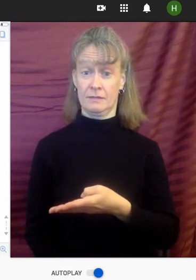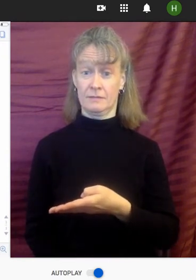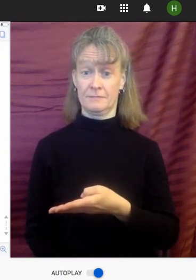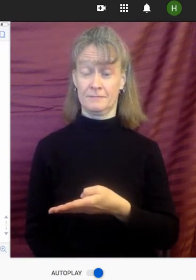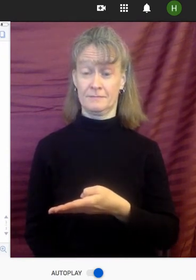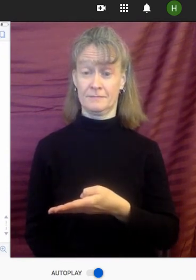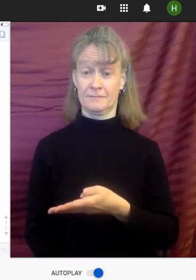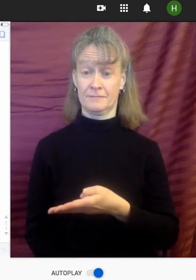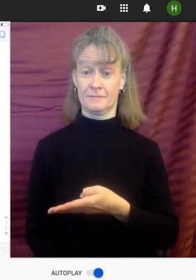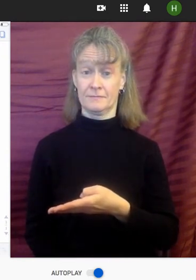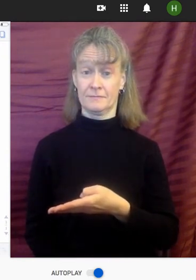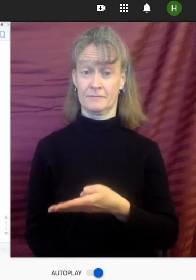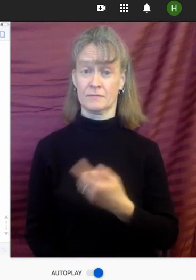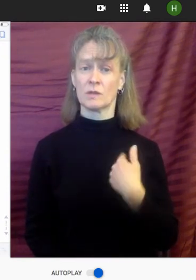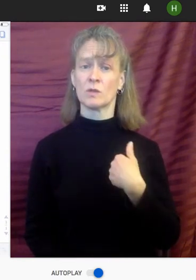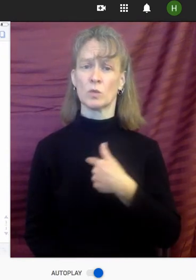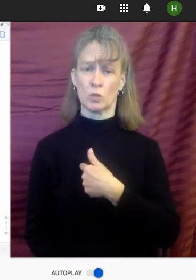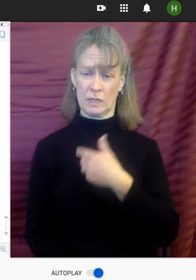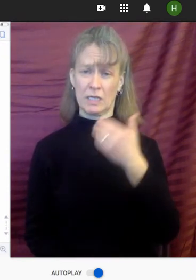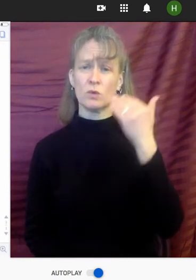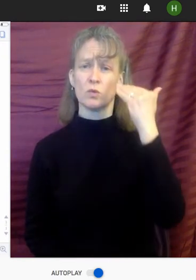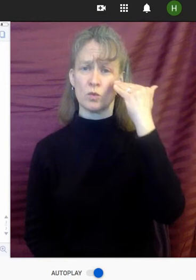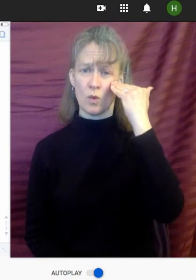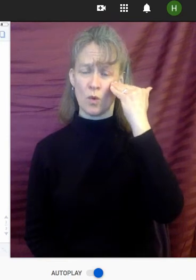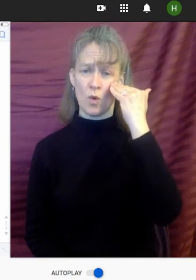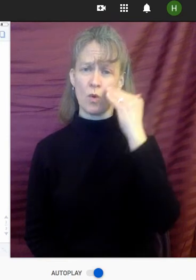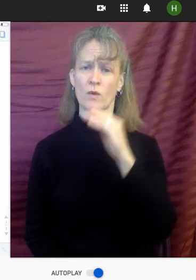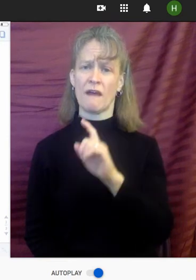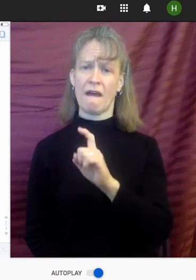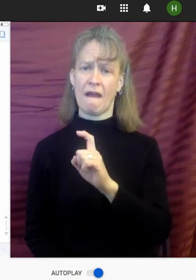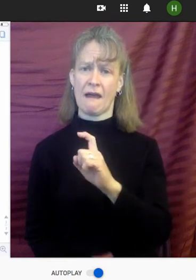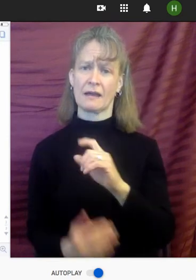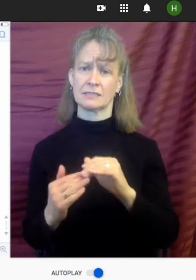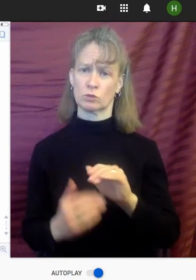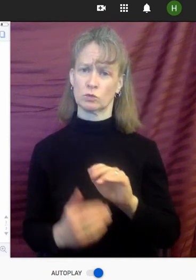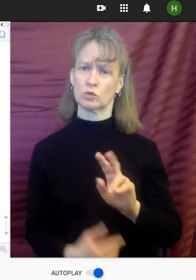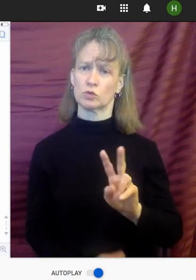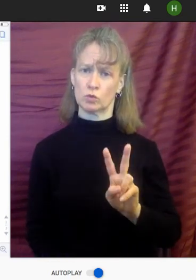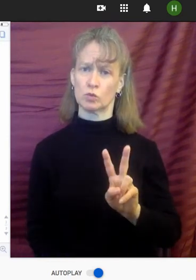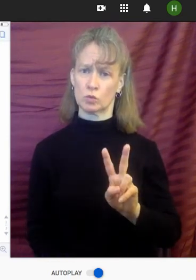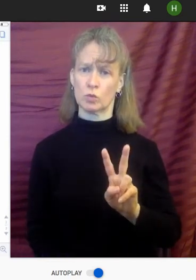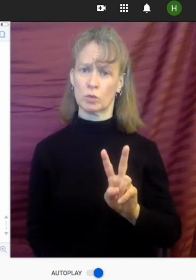we know that x equals 2.